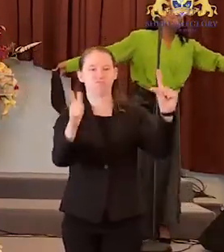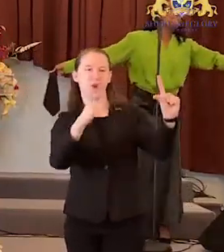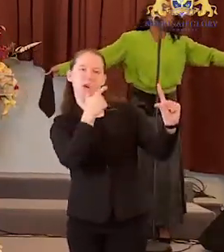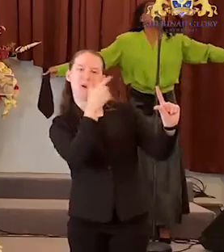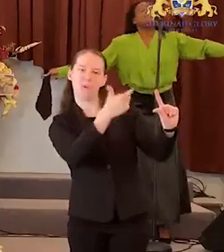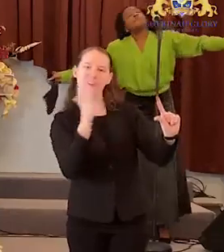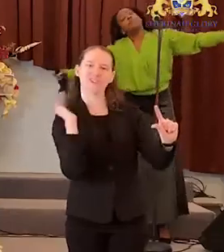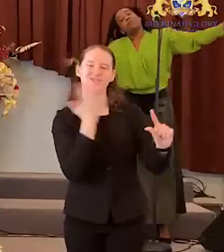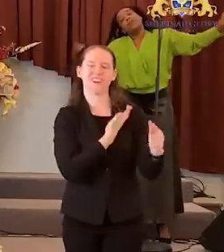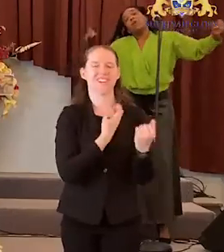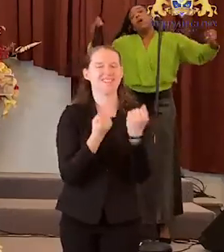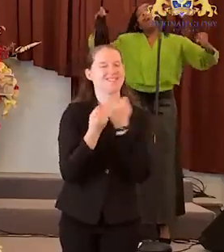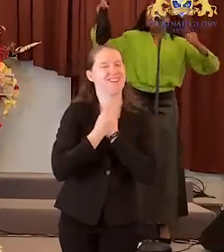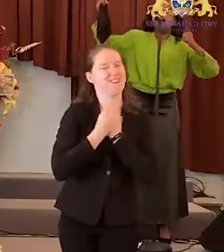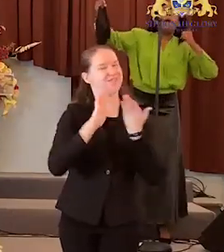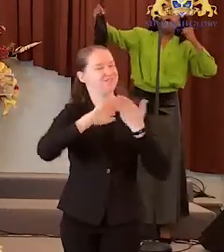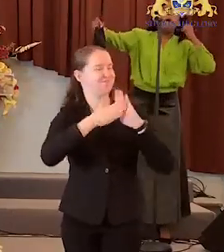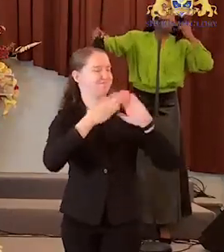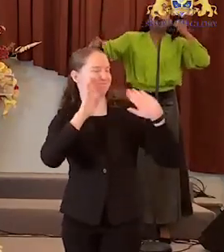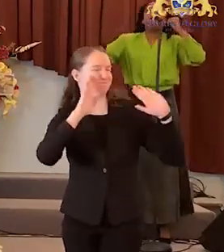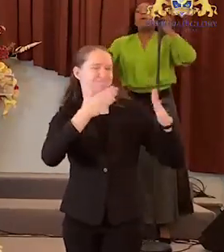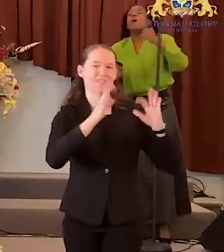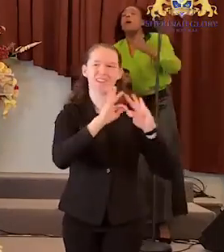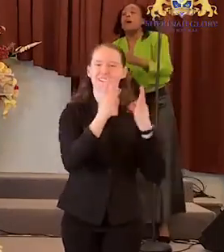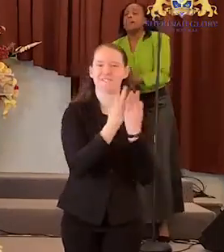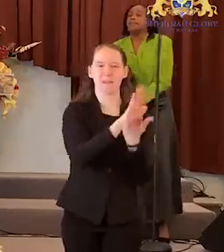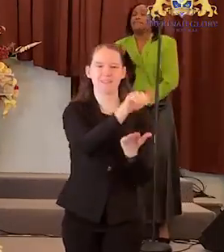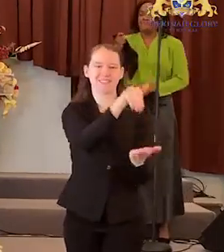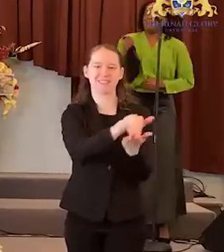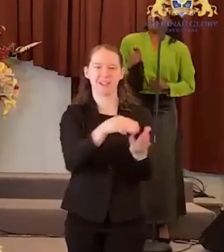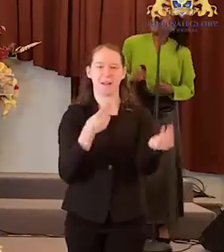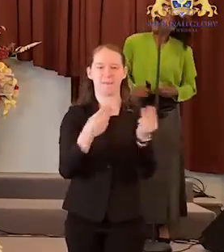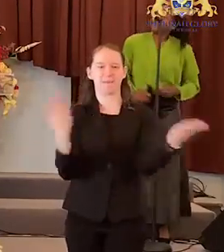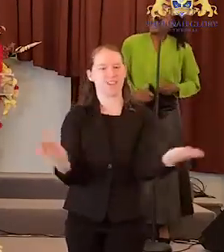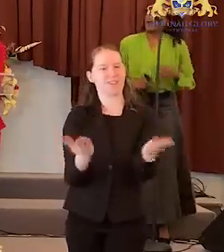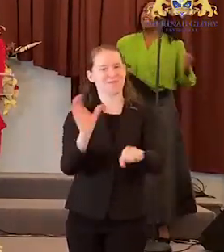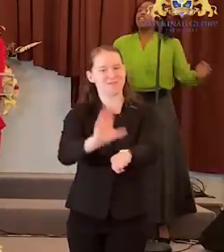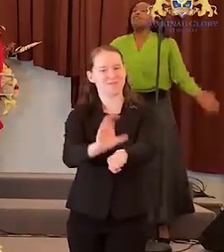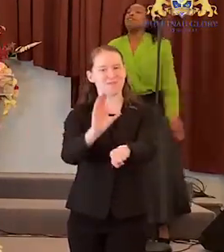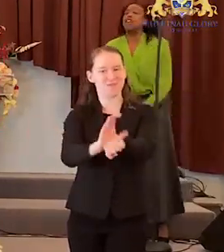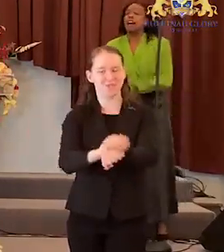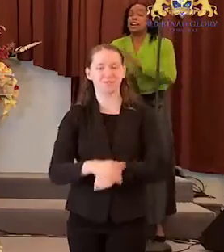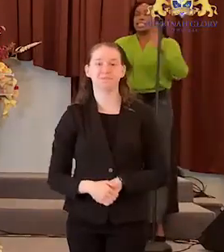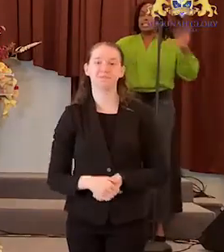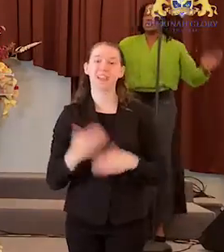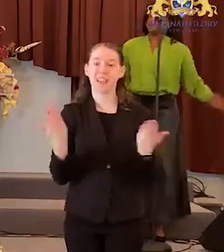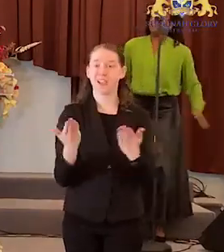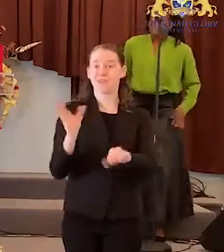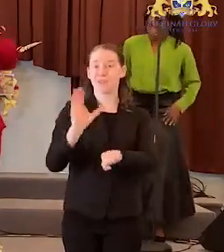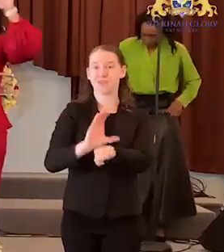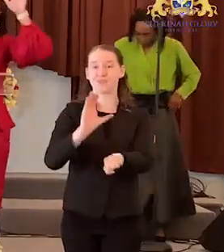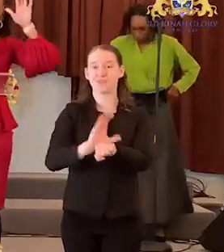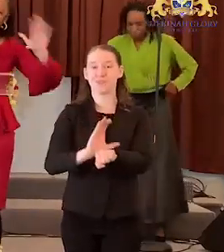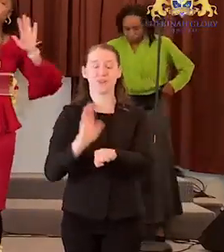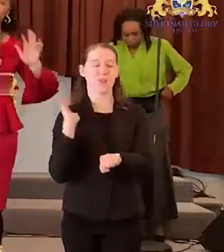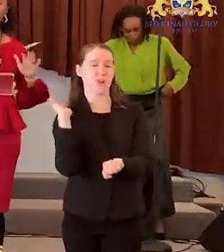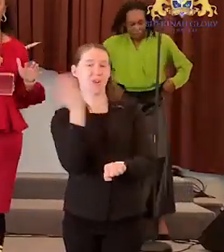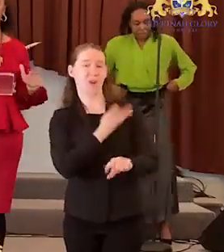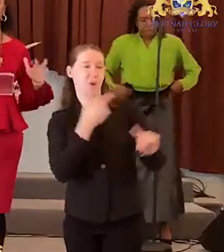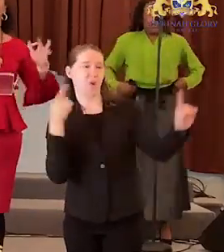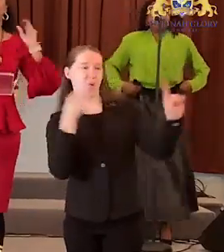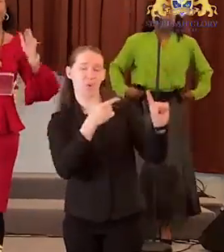our loving, community-driven, and family-centered ministry. Here at SG, it is